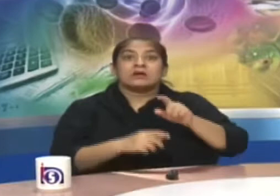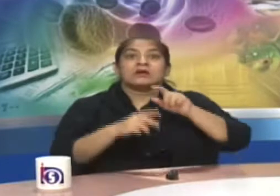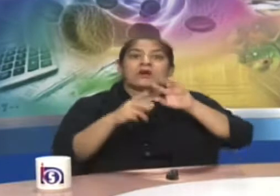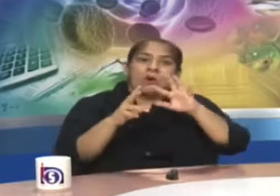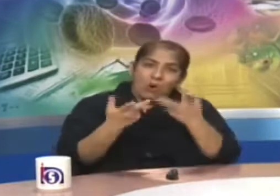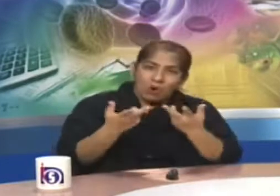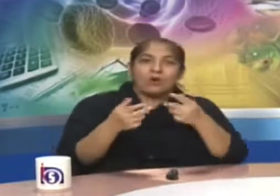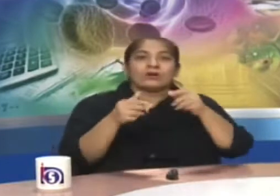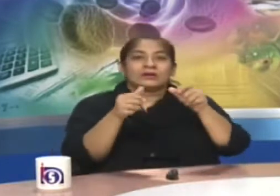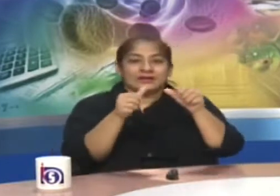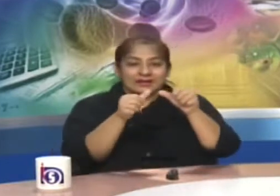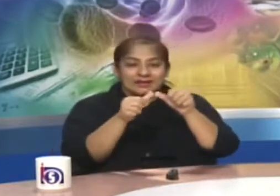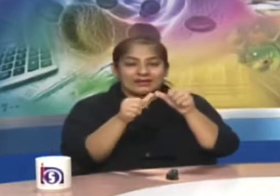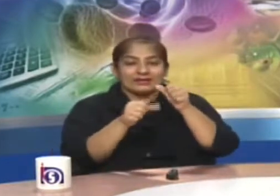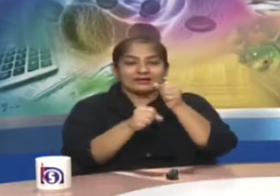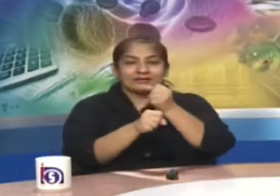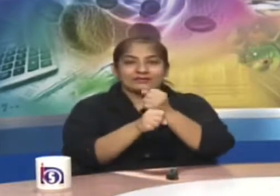Let us now understand the third point.